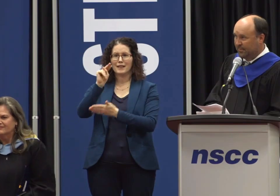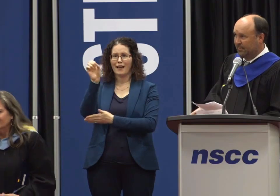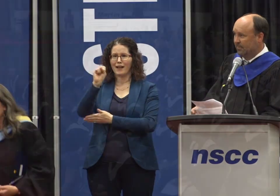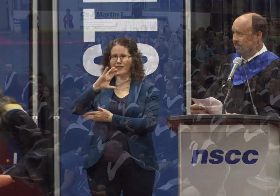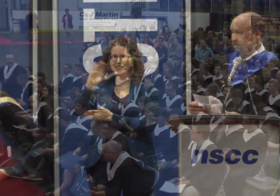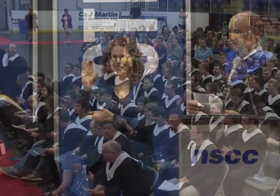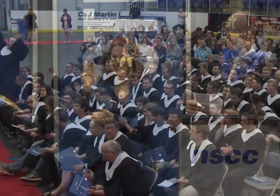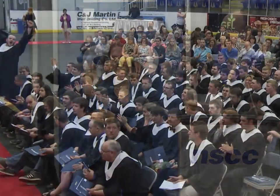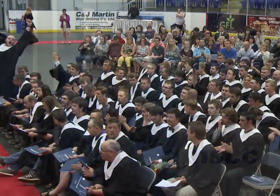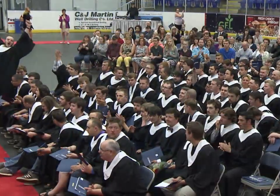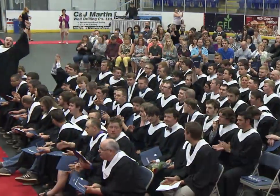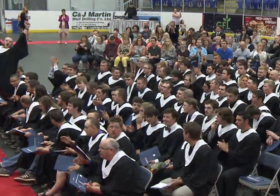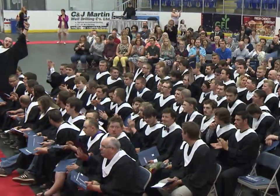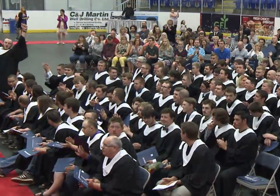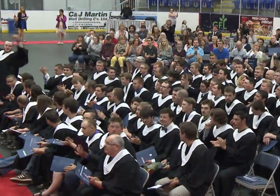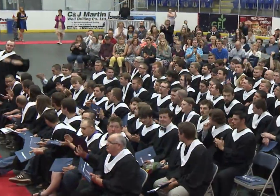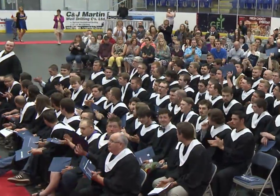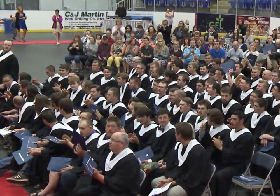College.